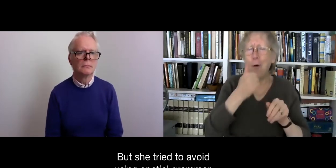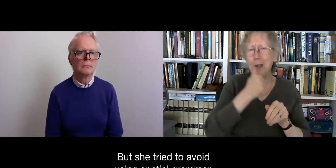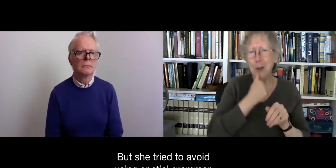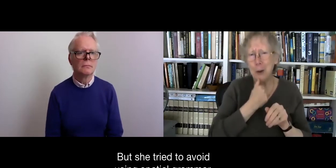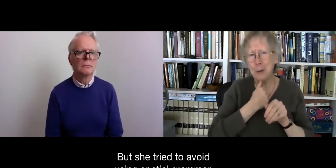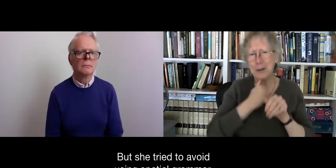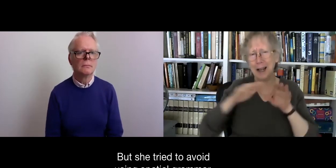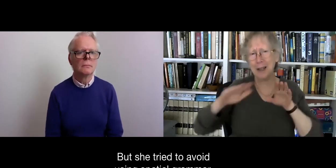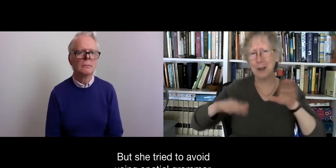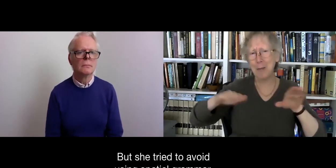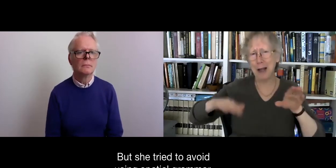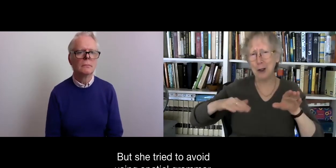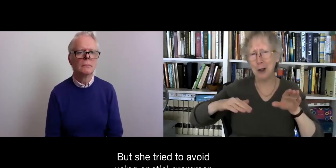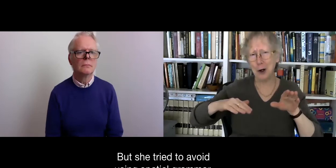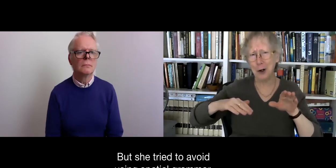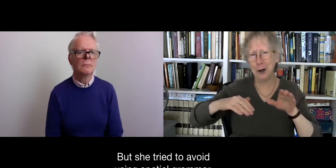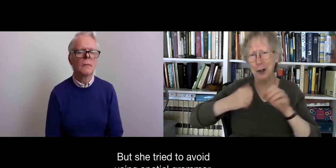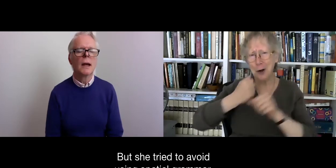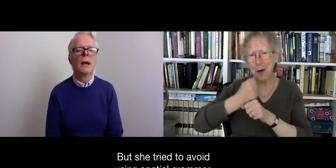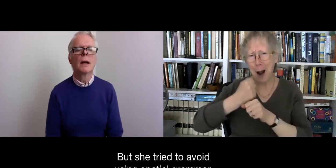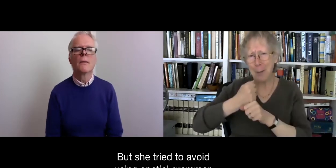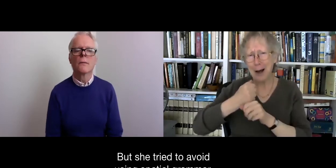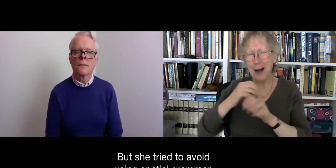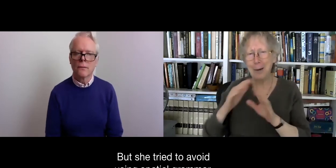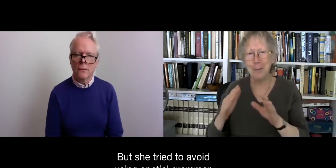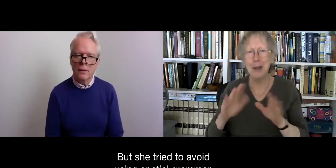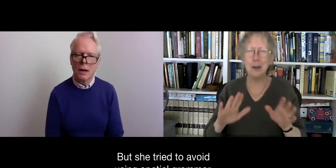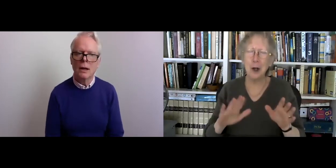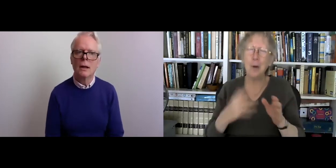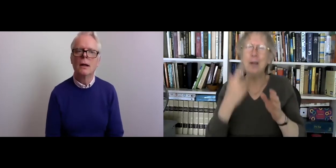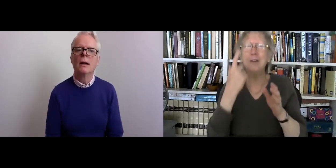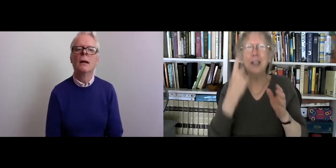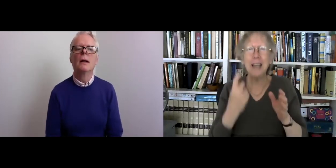but she tried to avoid using spatial grammar.